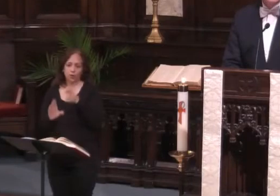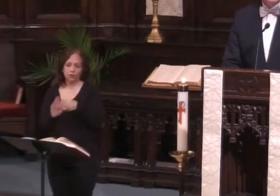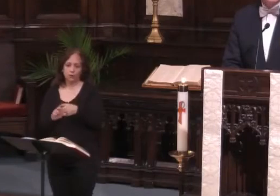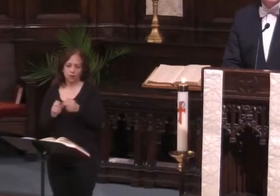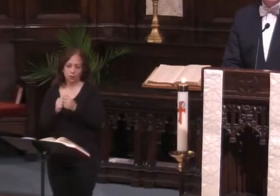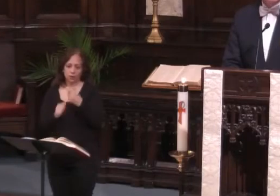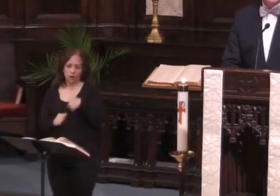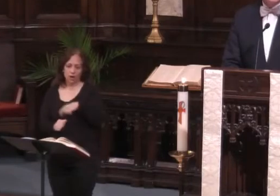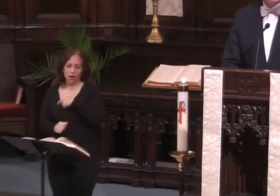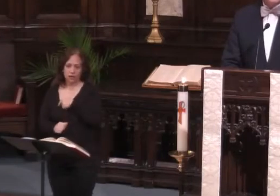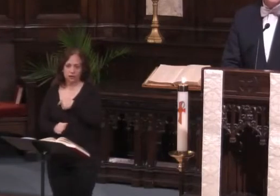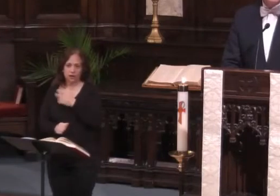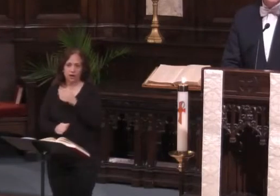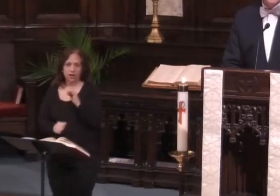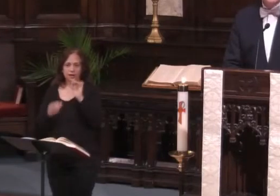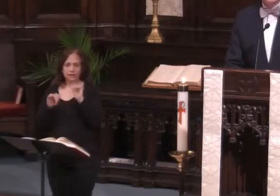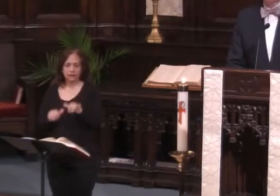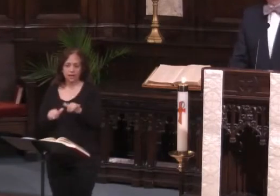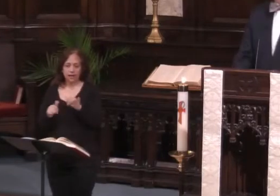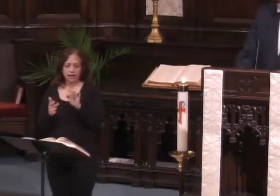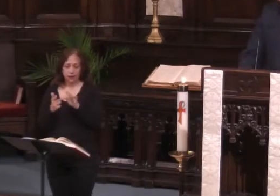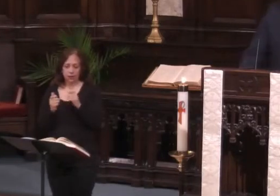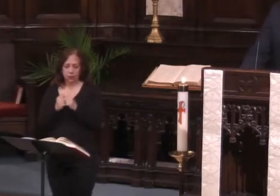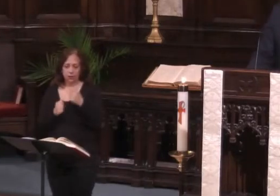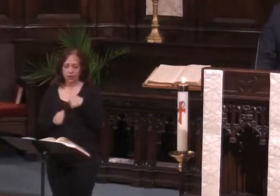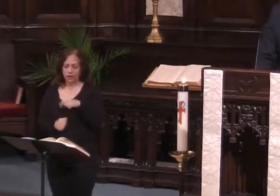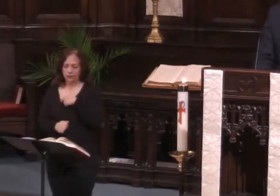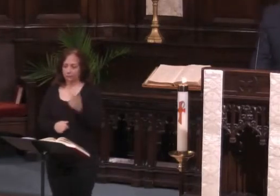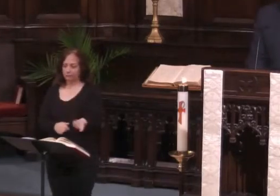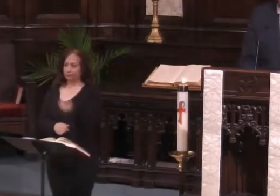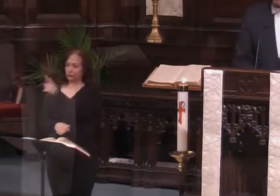this and for staying connected with us. Tracy.